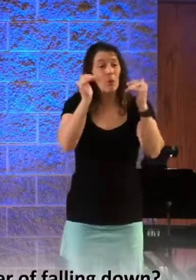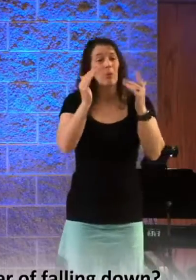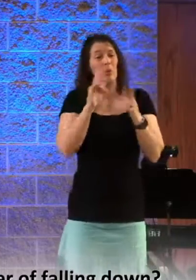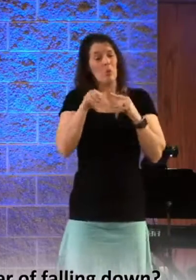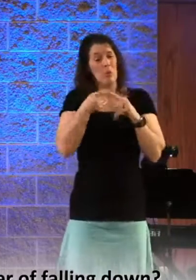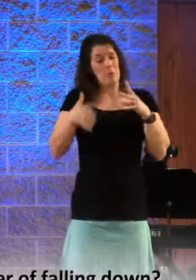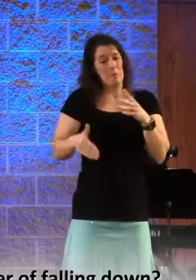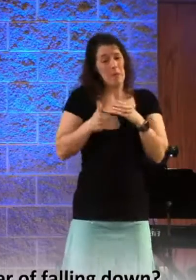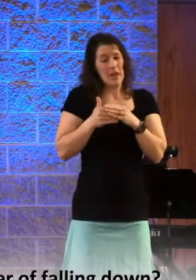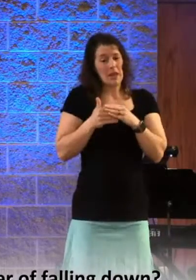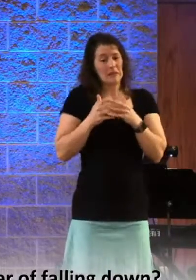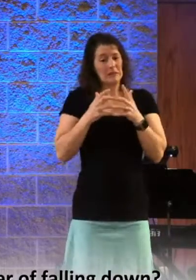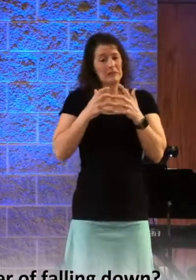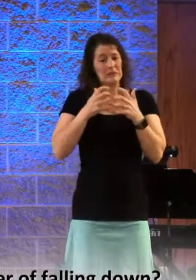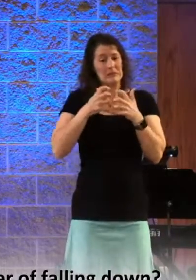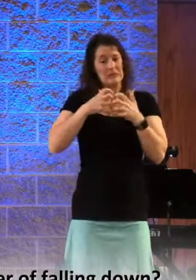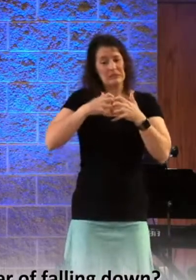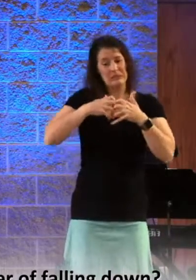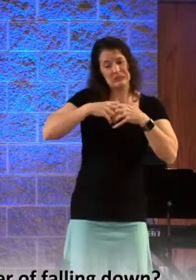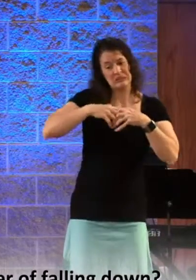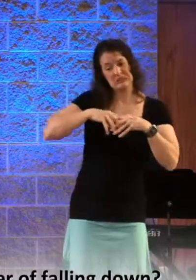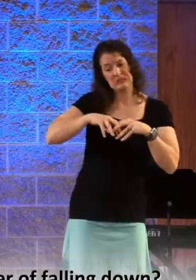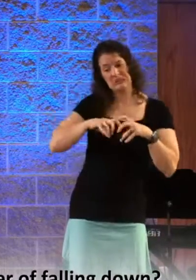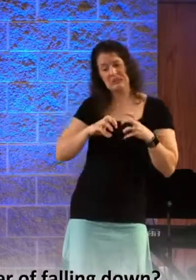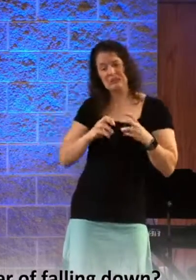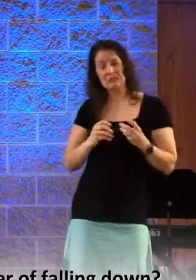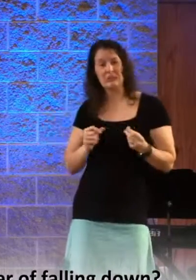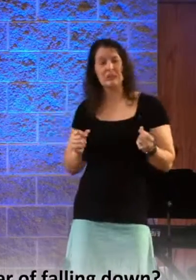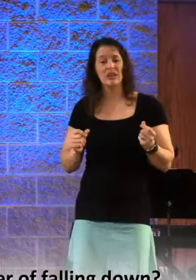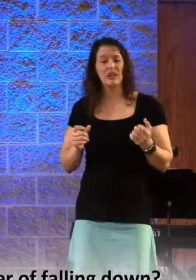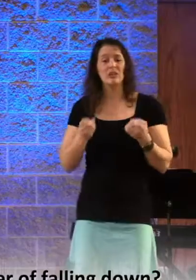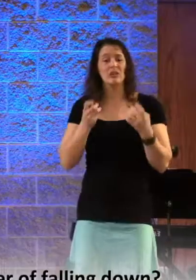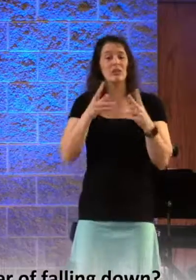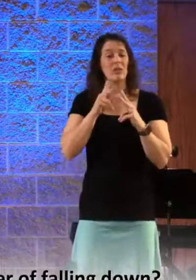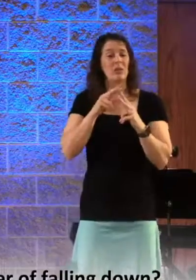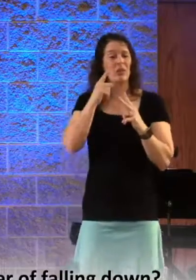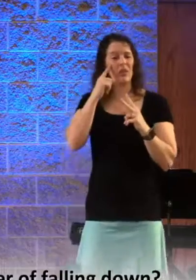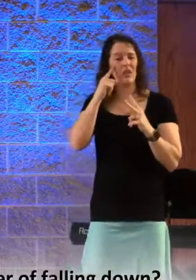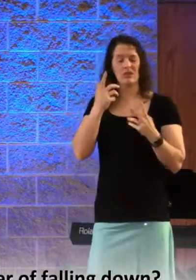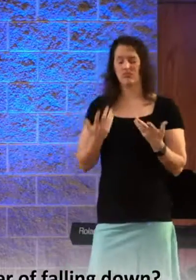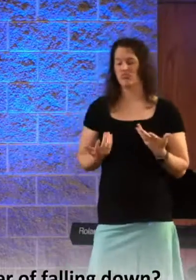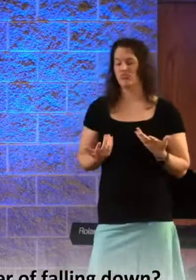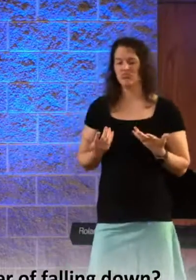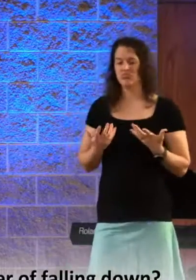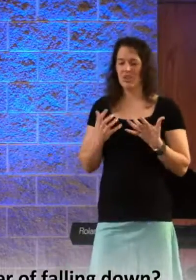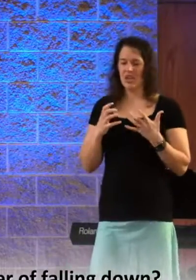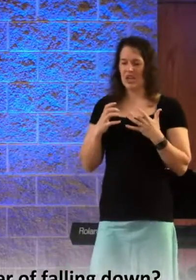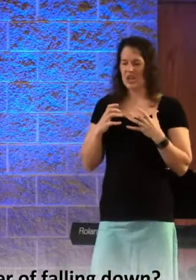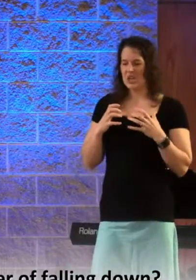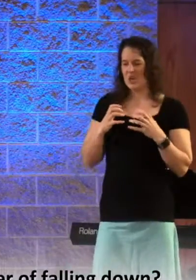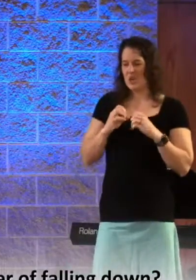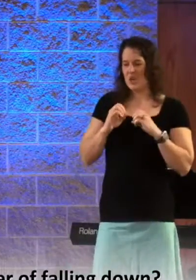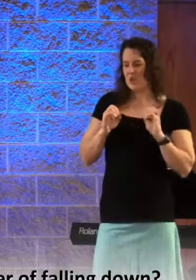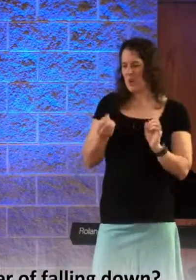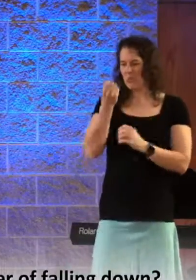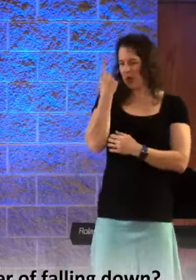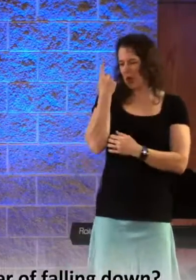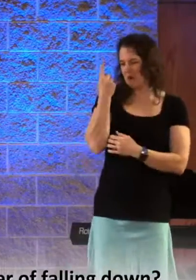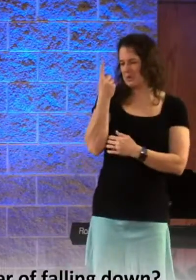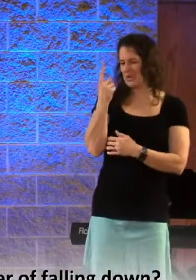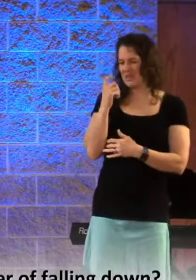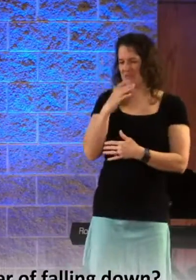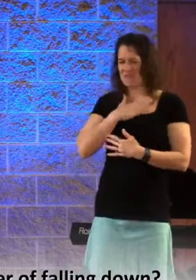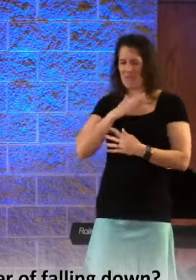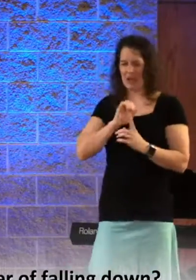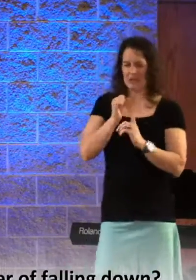down, so many couples are thinking to themselves, you know, nobody has it like we do. Nobody knows how bad